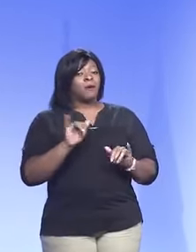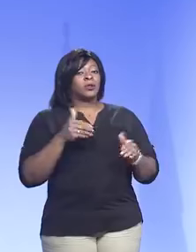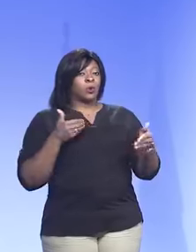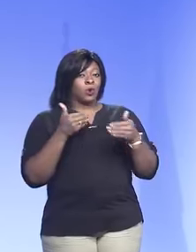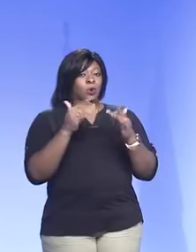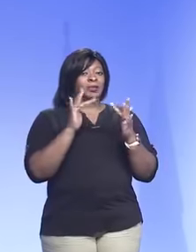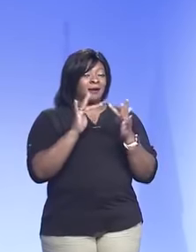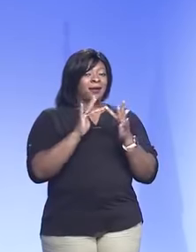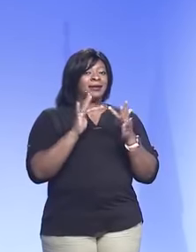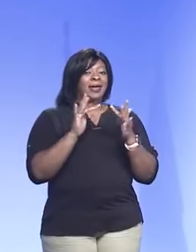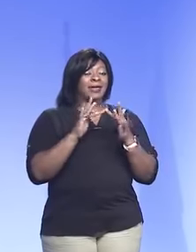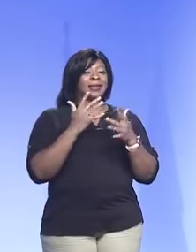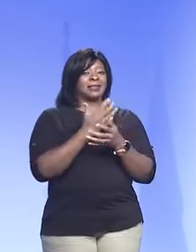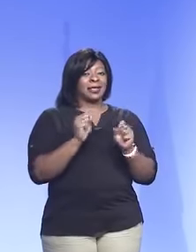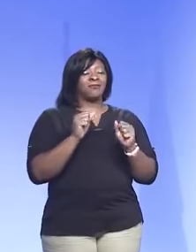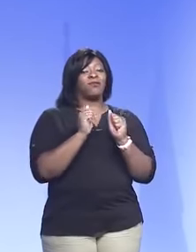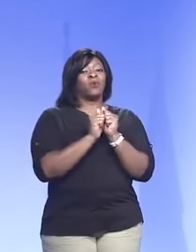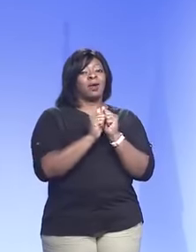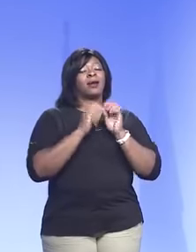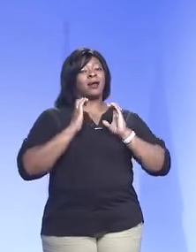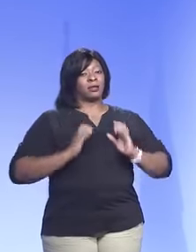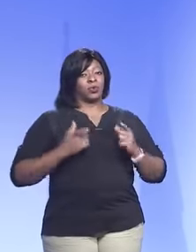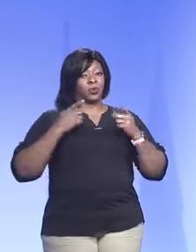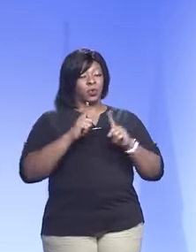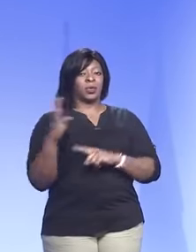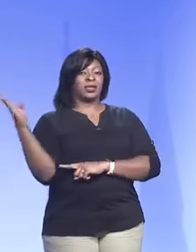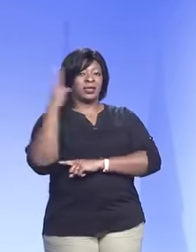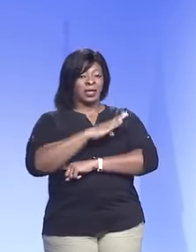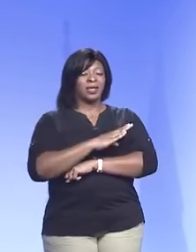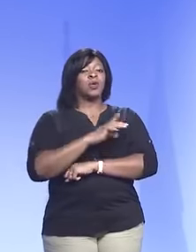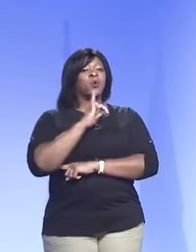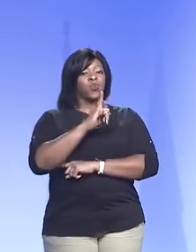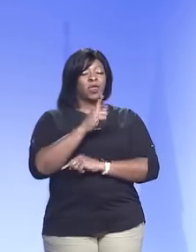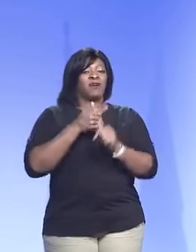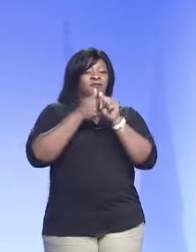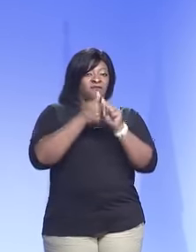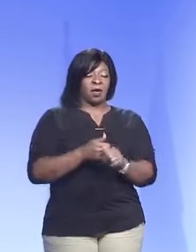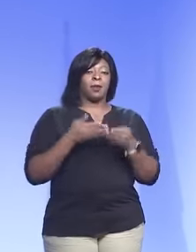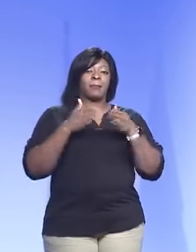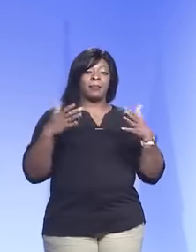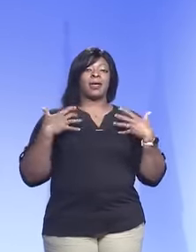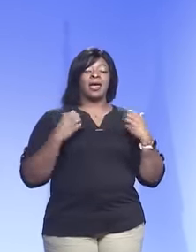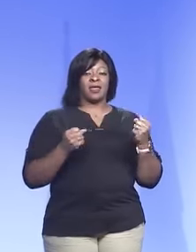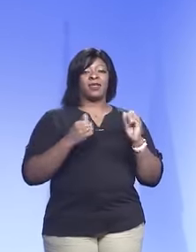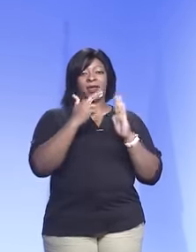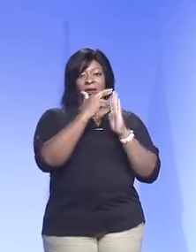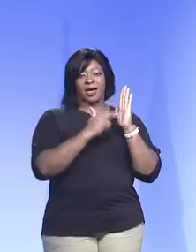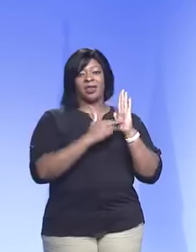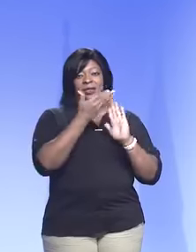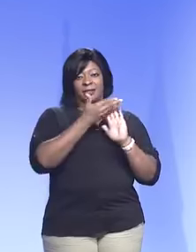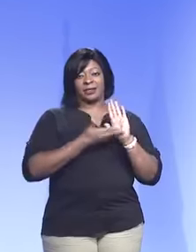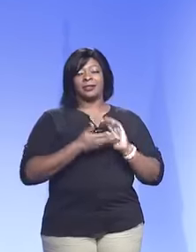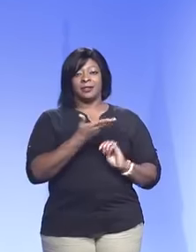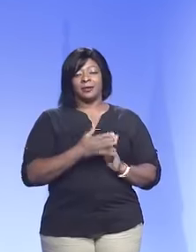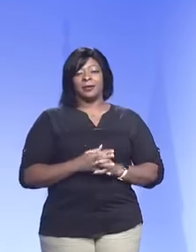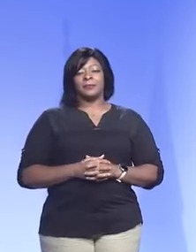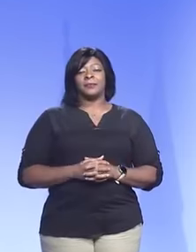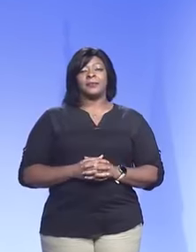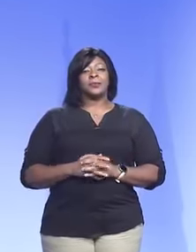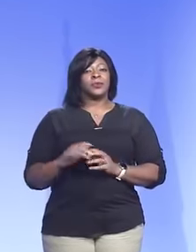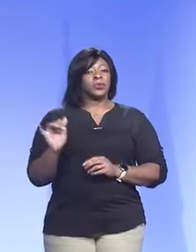close contact with many customers during the day, to really follow public health guidance.